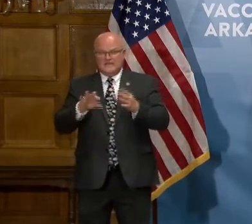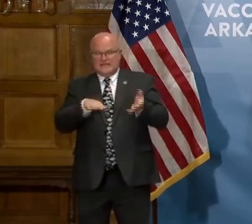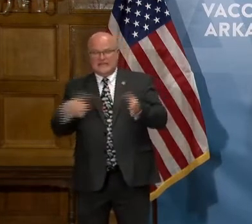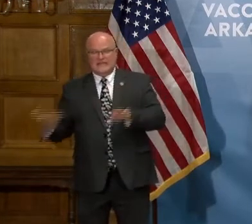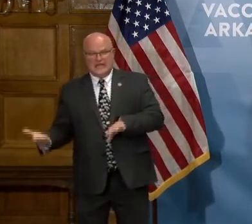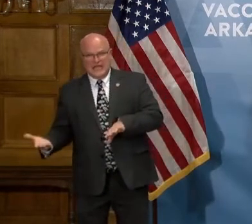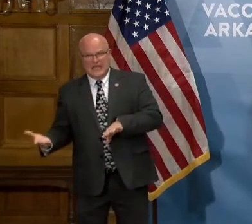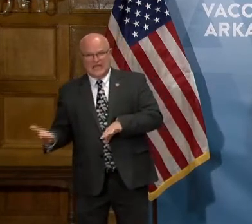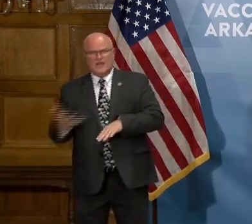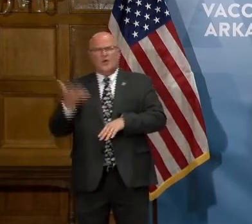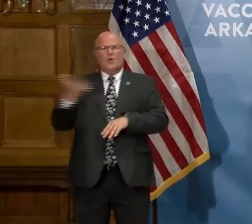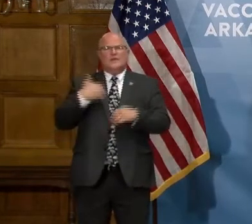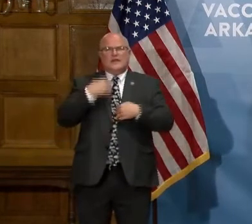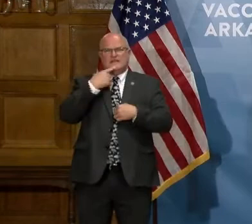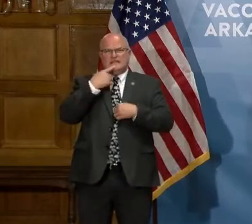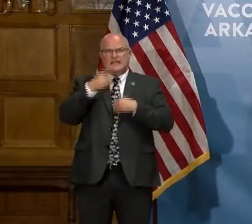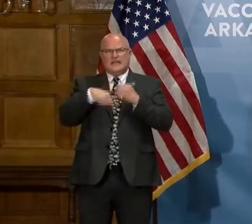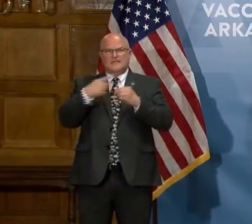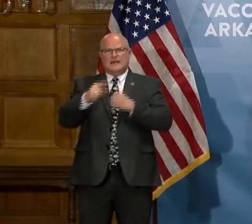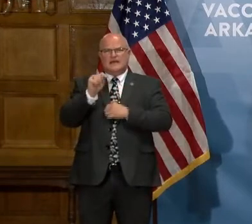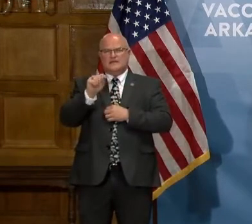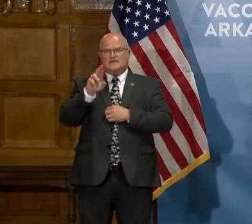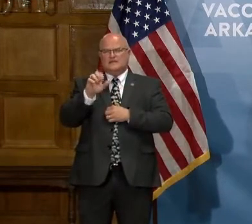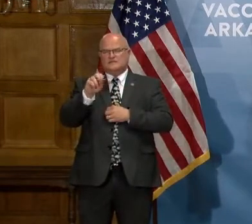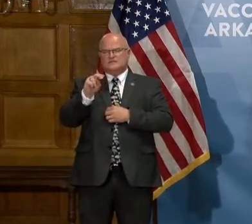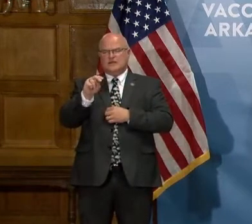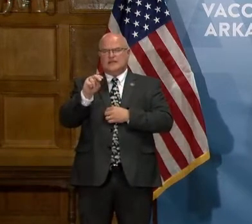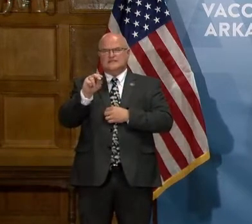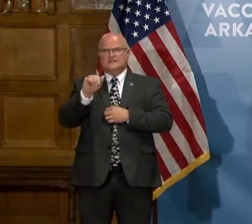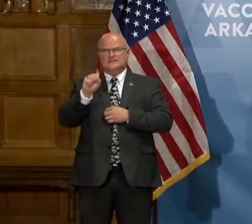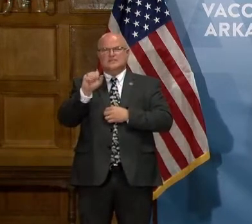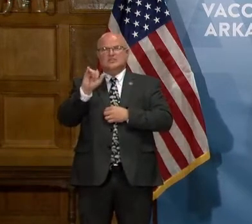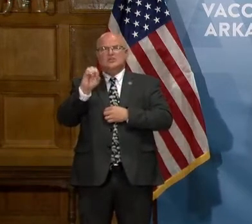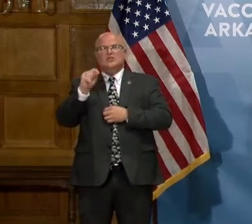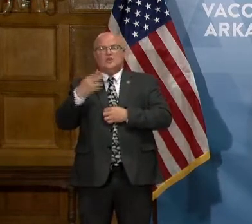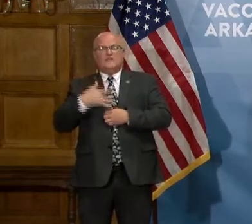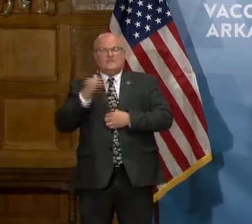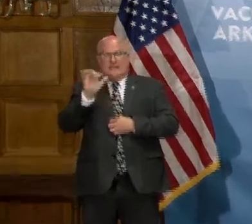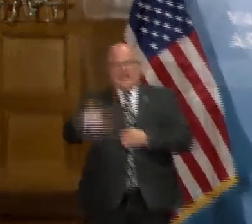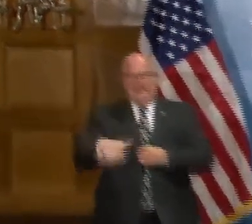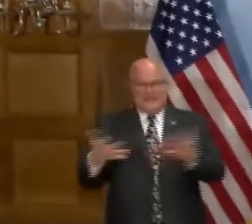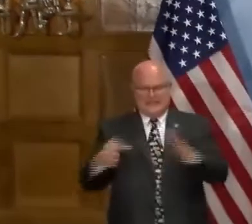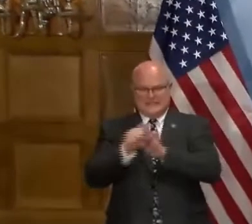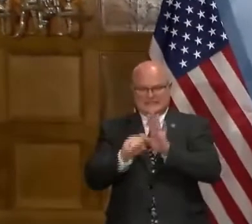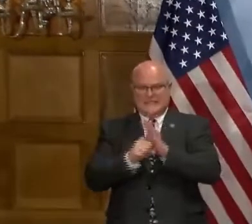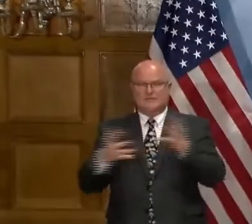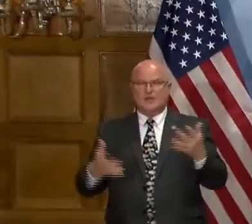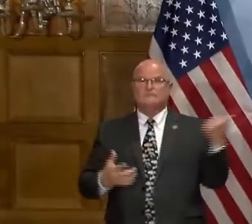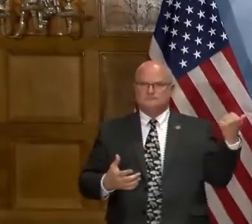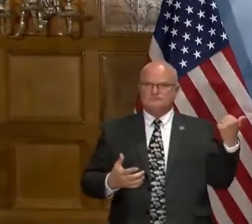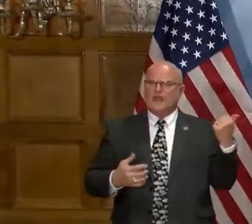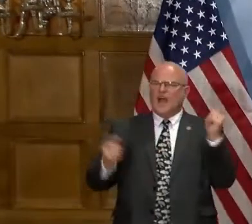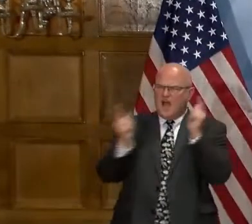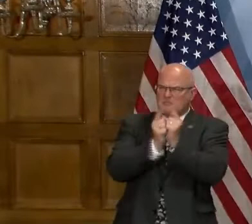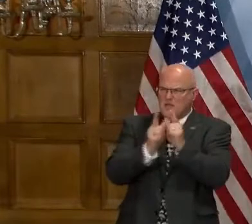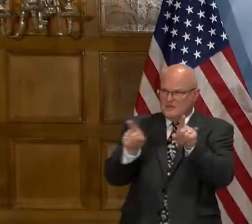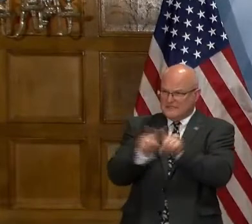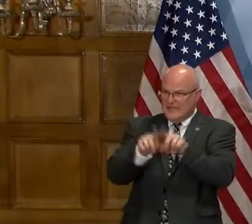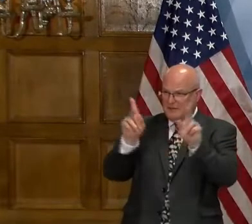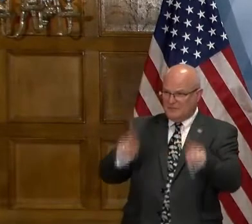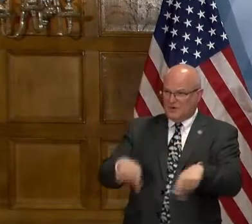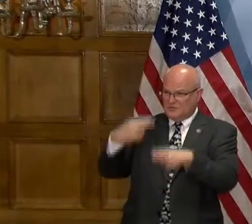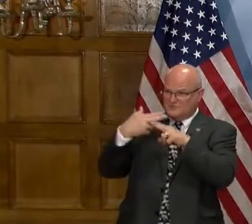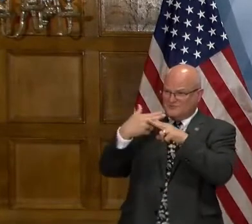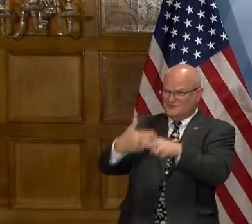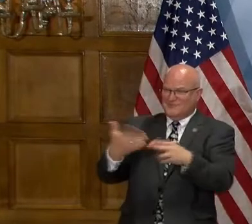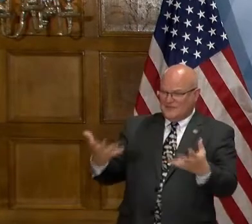die. What do you have to say to trans youth in this state that feel like that? Well, I probably met with the same counselor that you